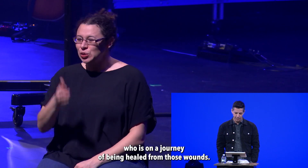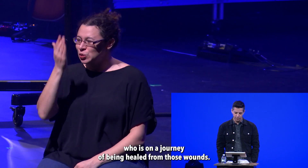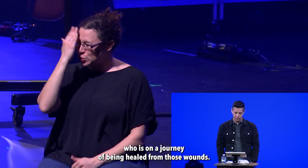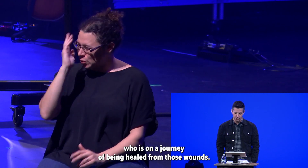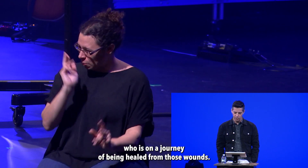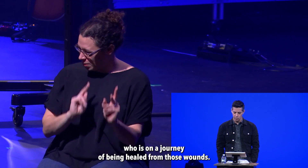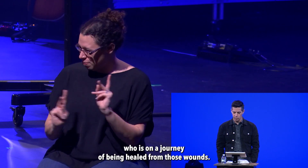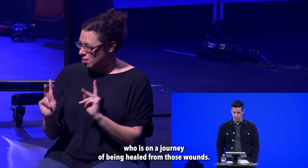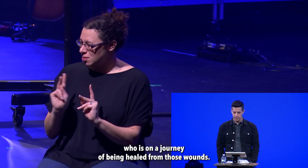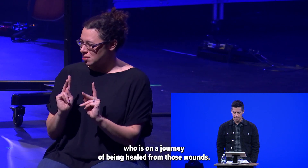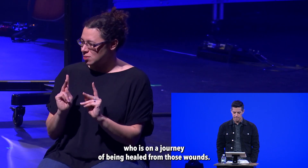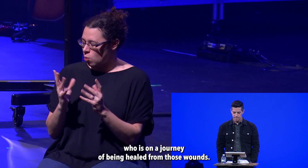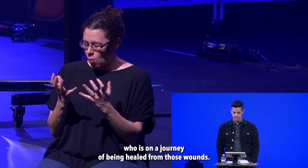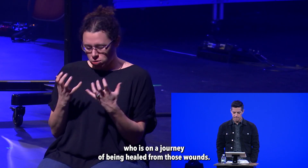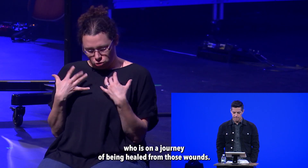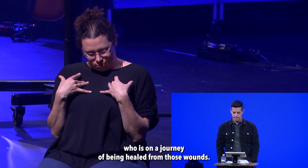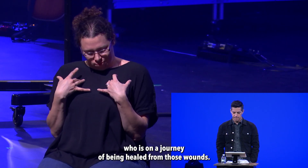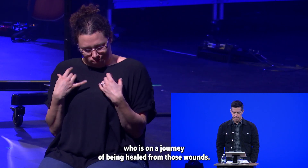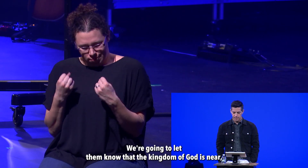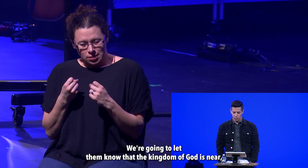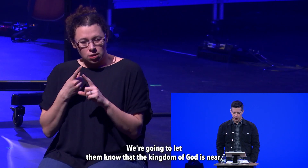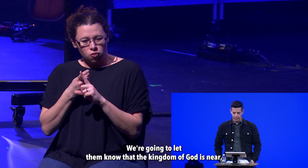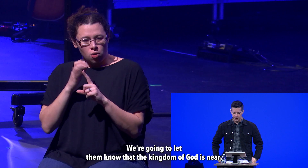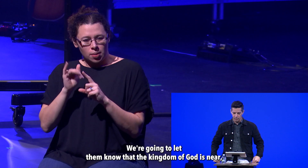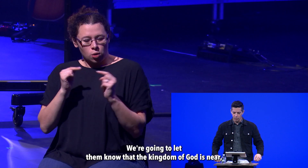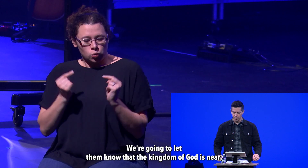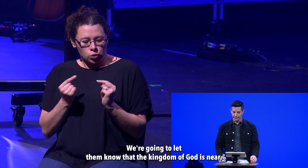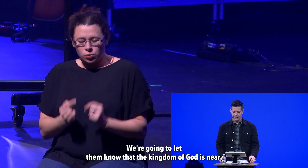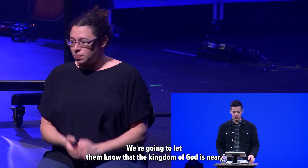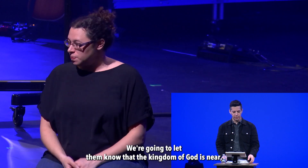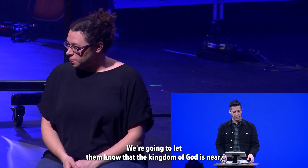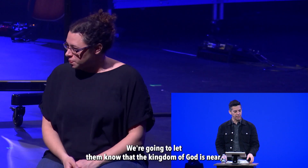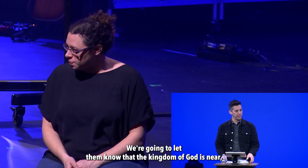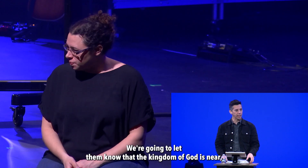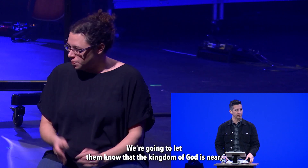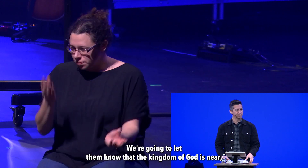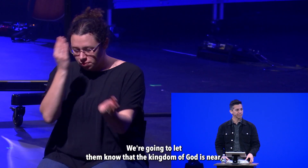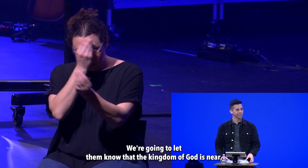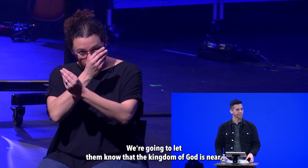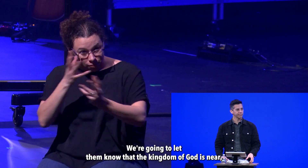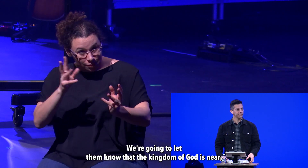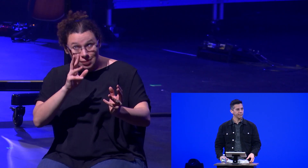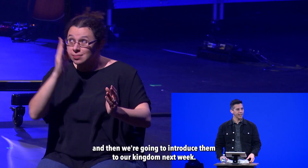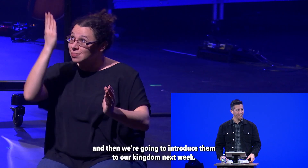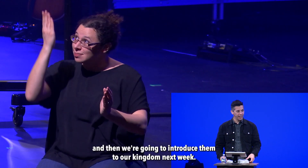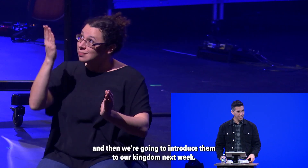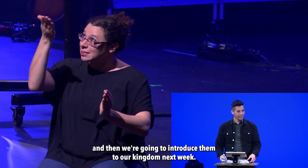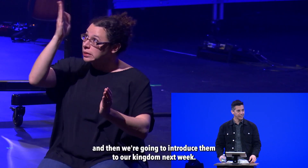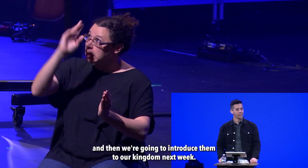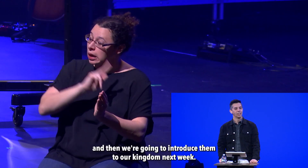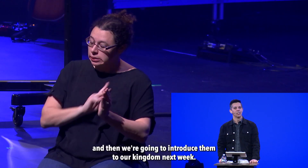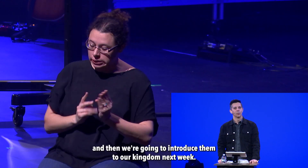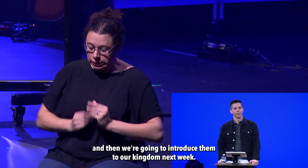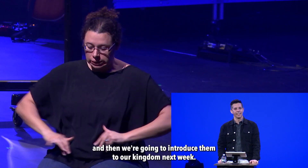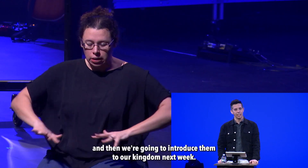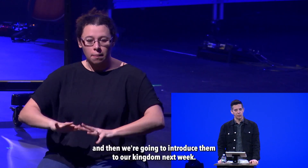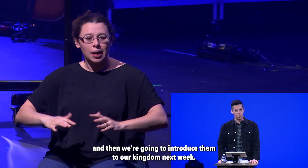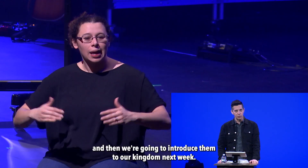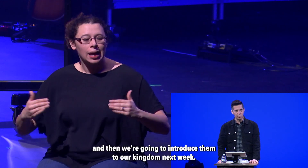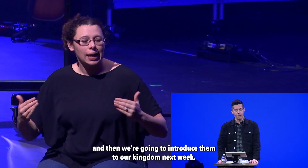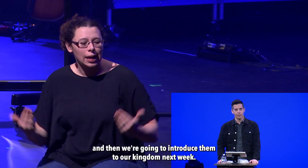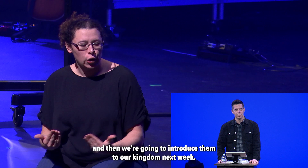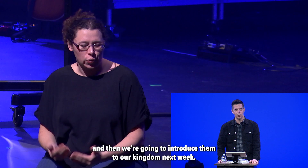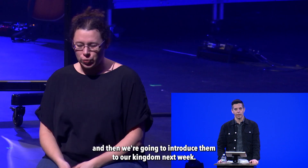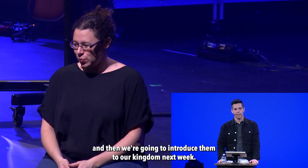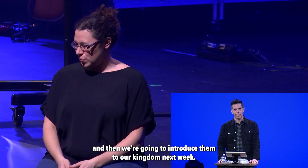being healed from those wounds. We're gonna let them know that the kingdom of God is near. And then we're gonna